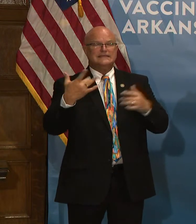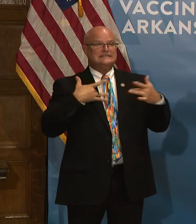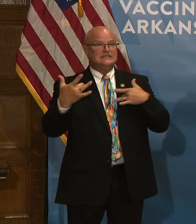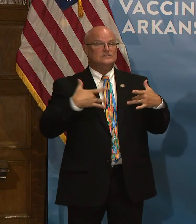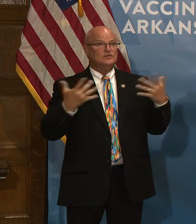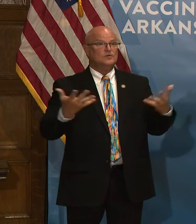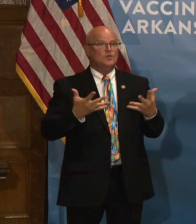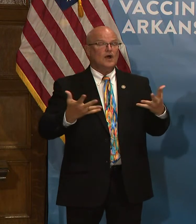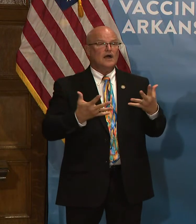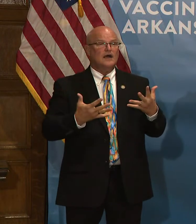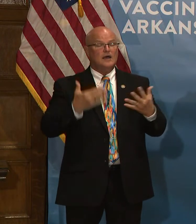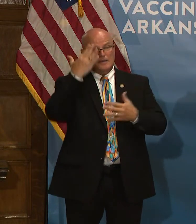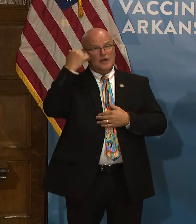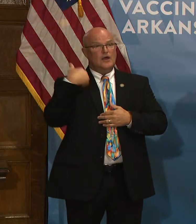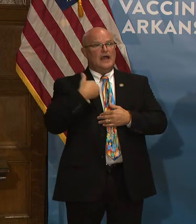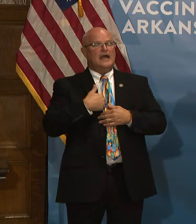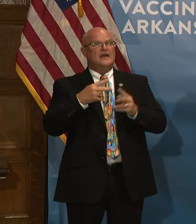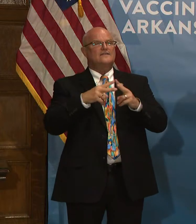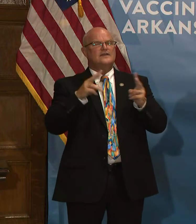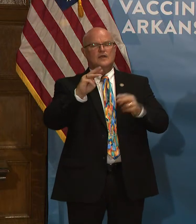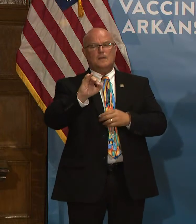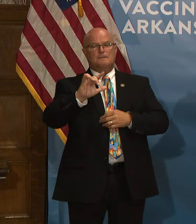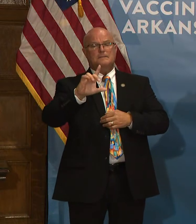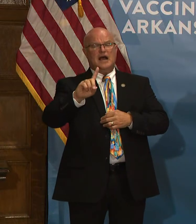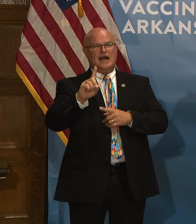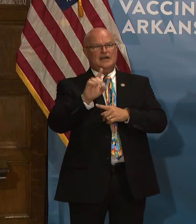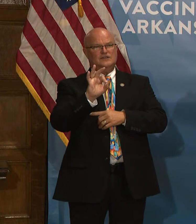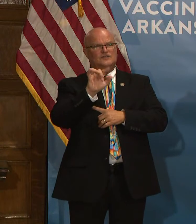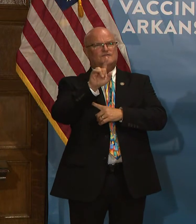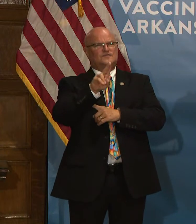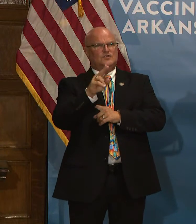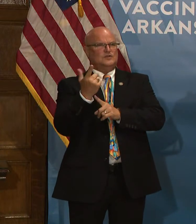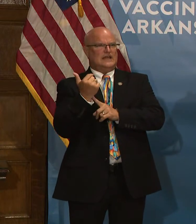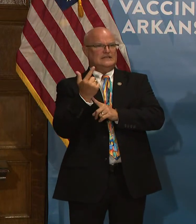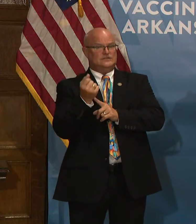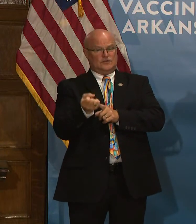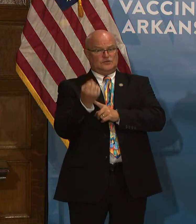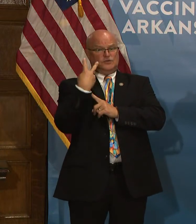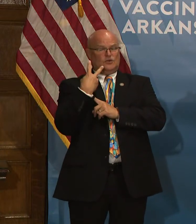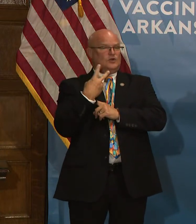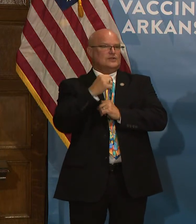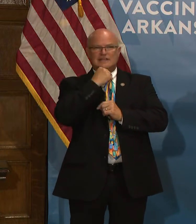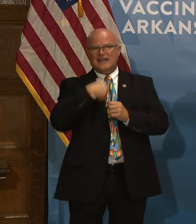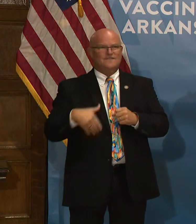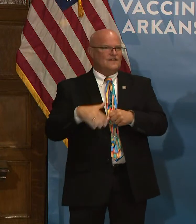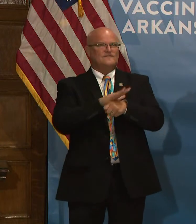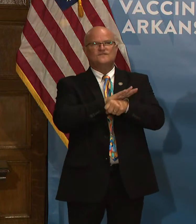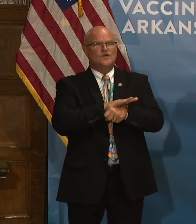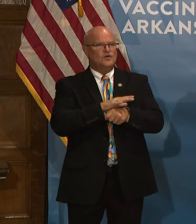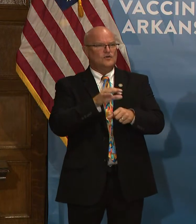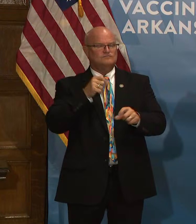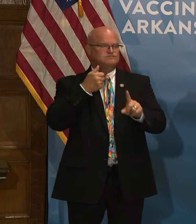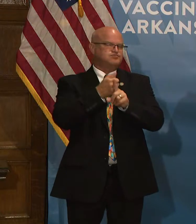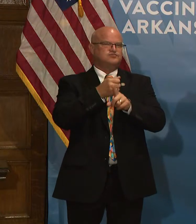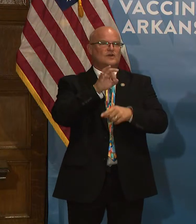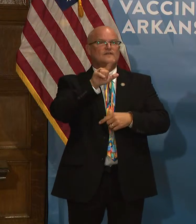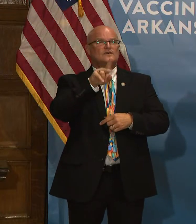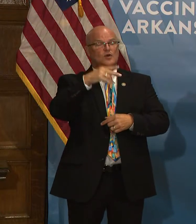concerned about is because we had a very mild disease last year, and the year before we did not have a full flu season because of the masking